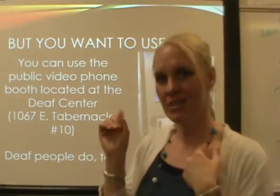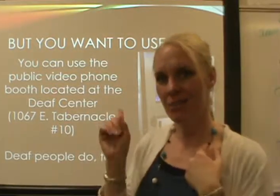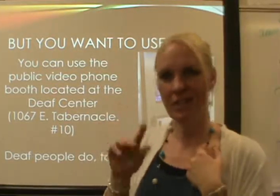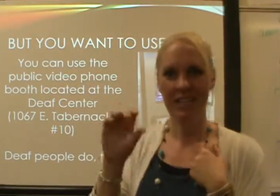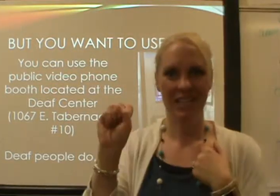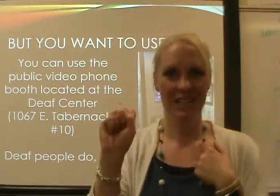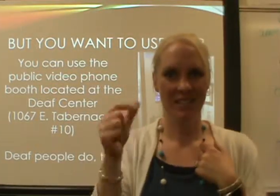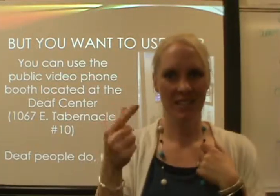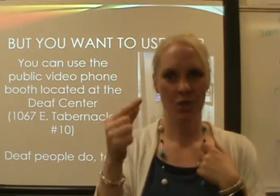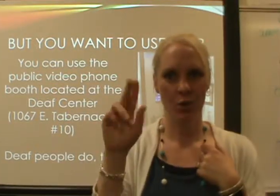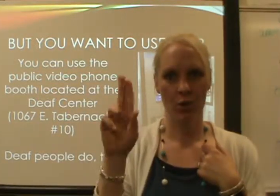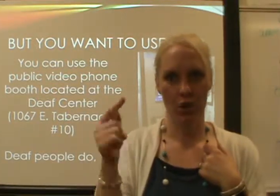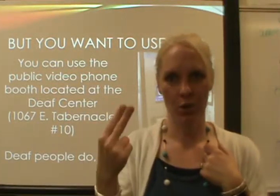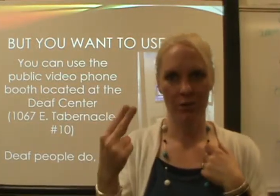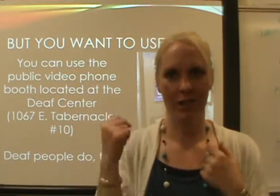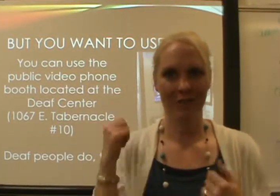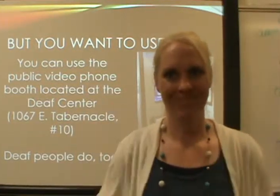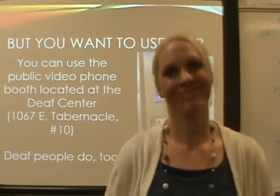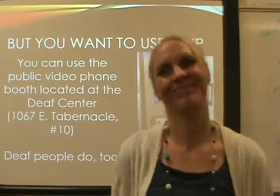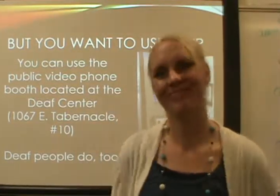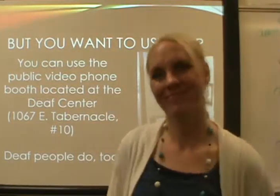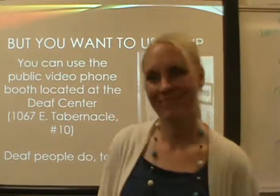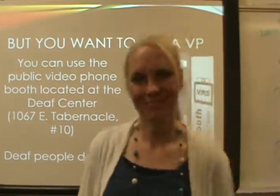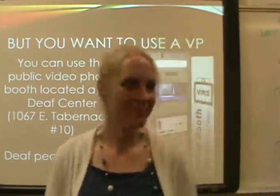one is in St. George, Utah.